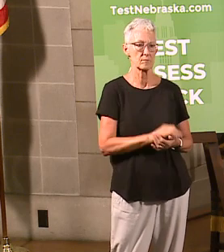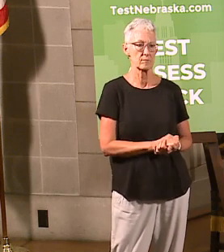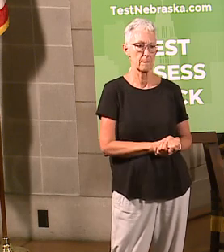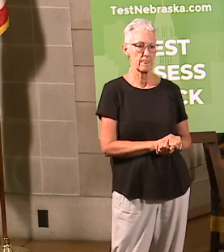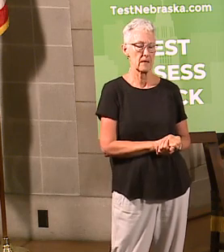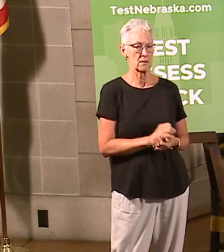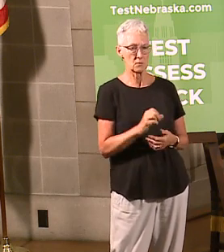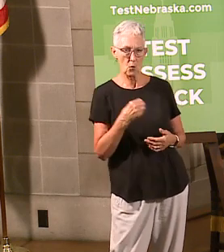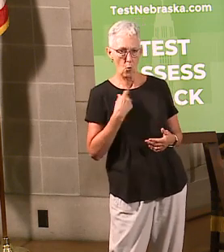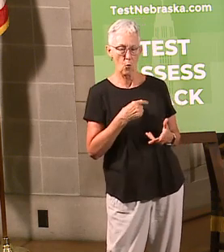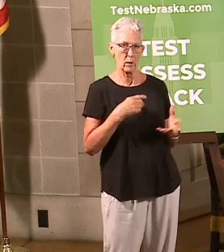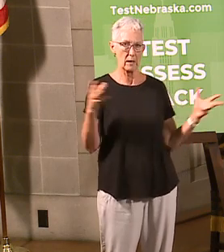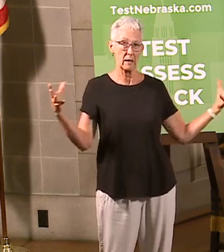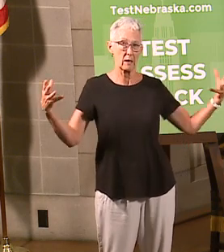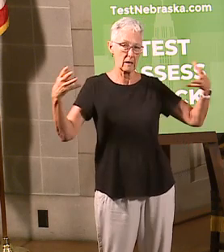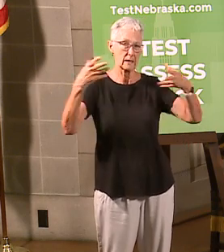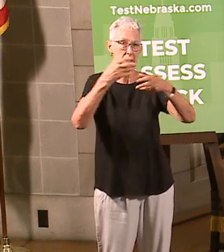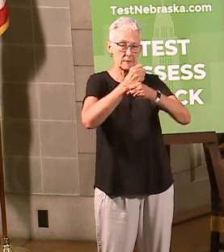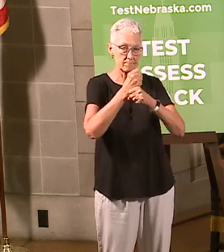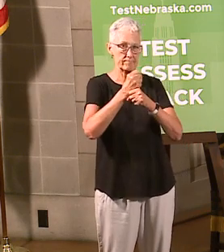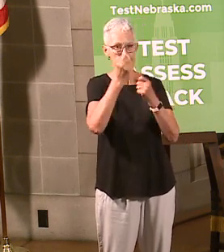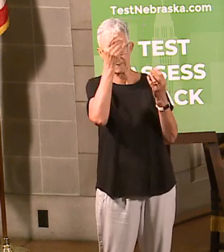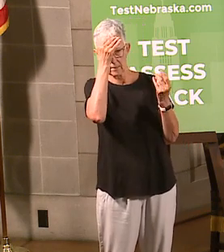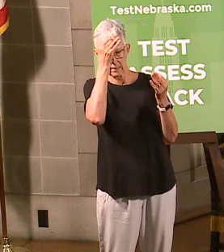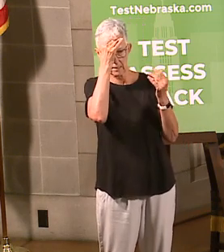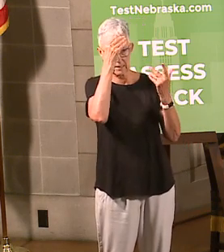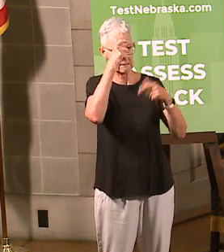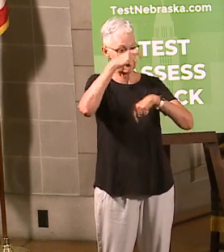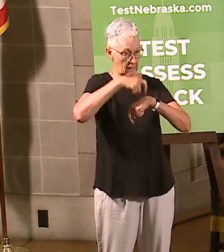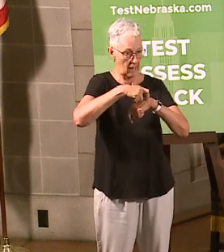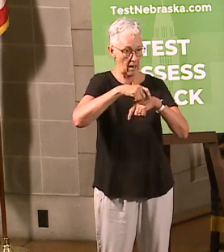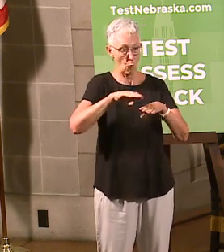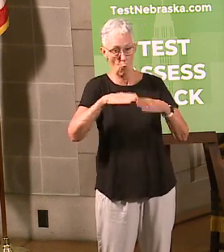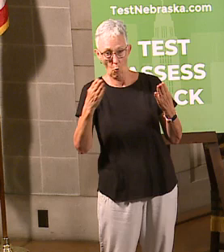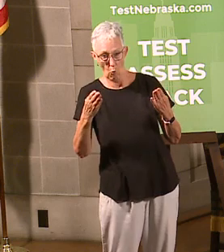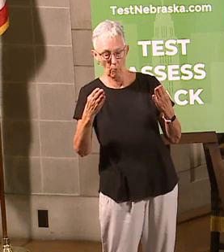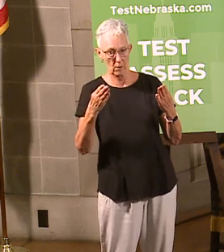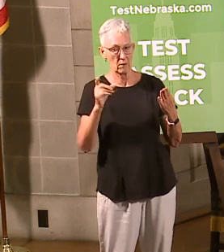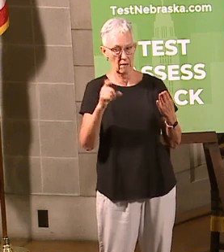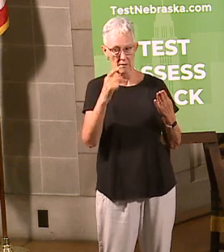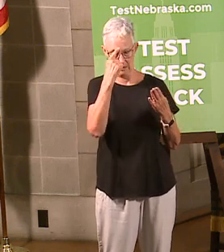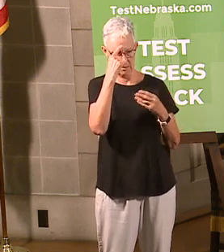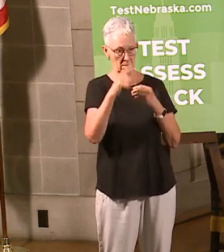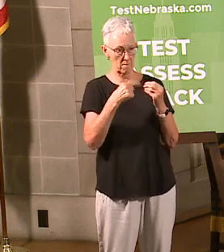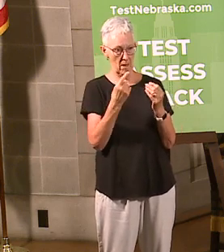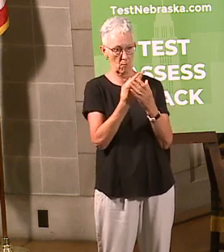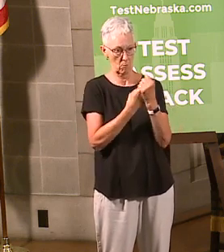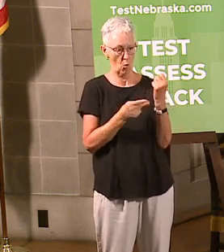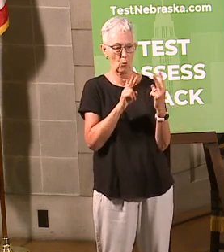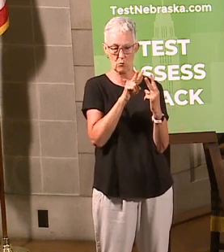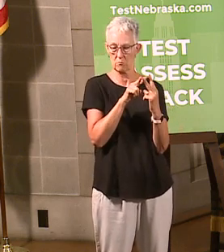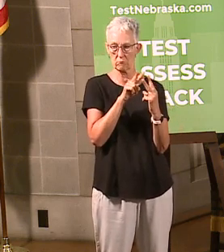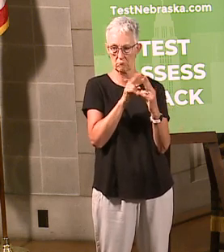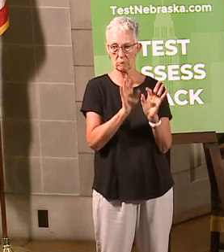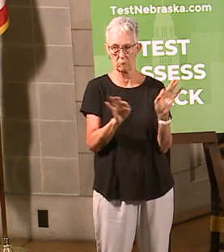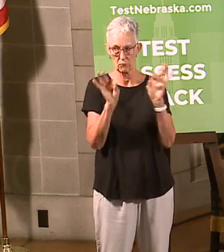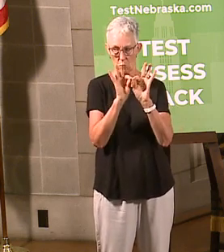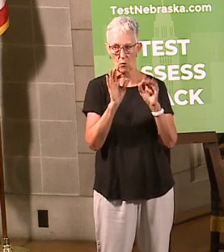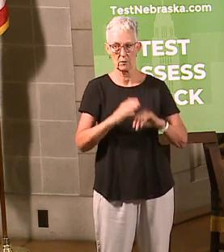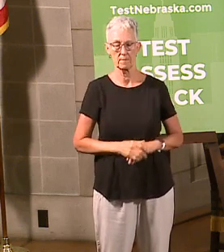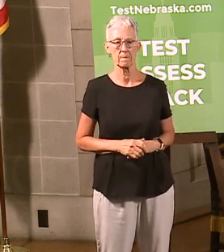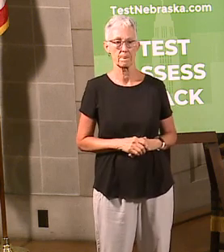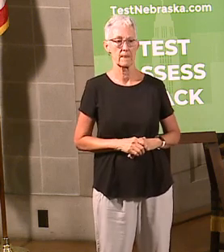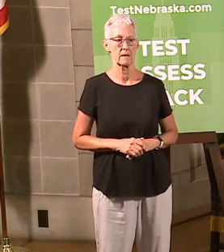taking all that into account when it's time to begin relaxing restrictions. So the guidance that will be released